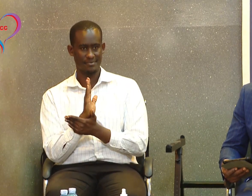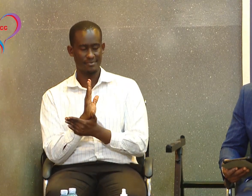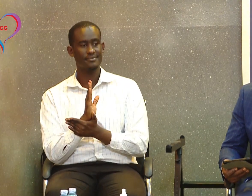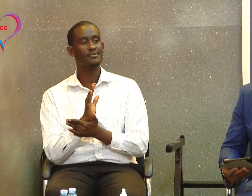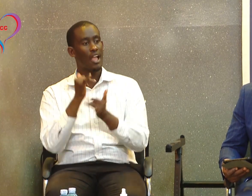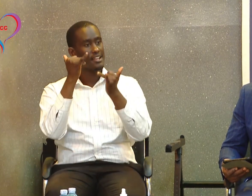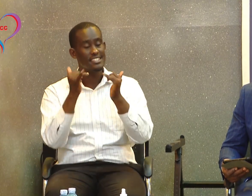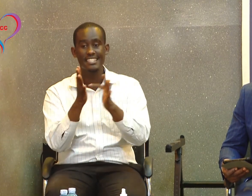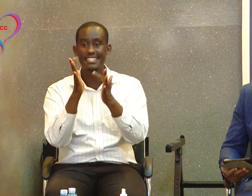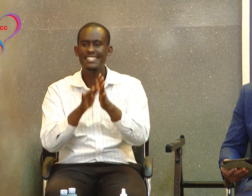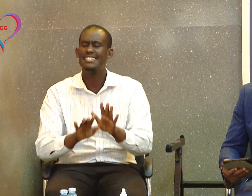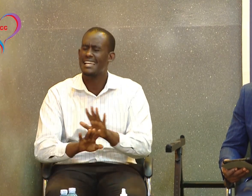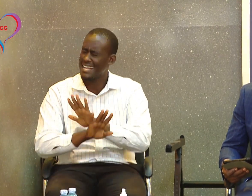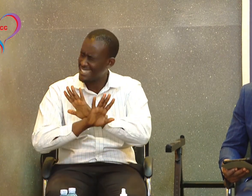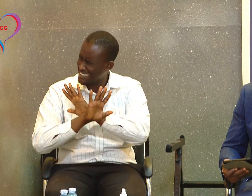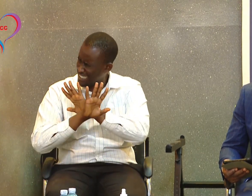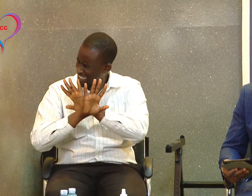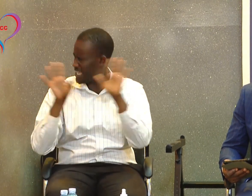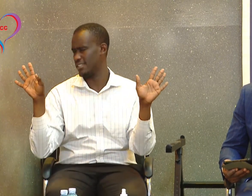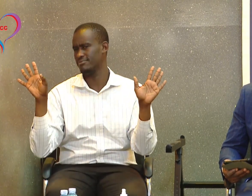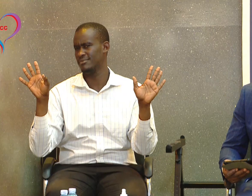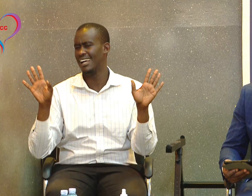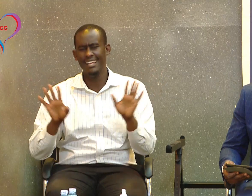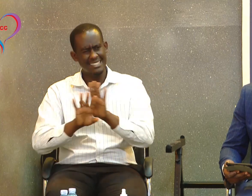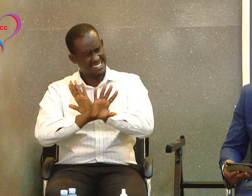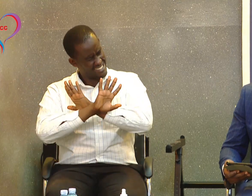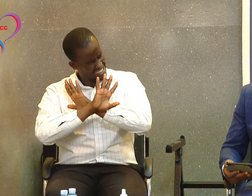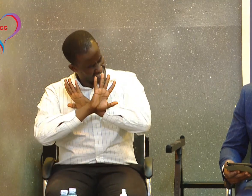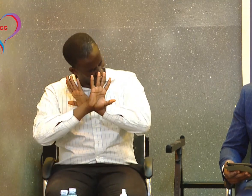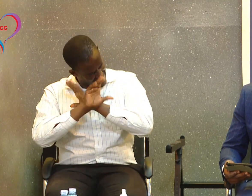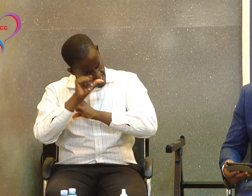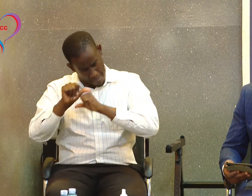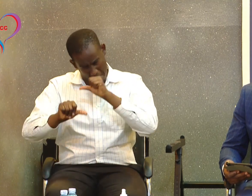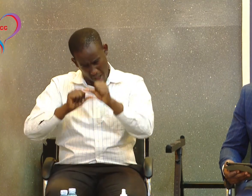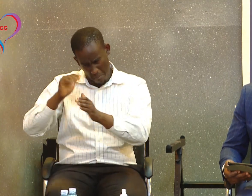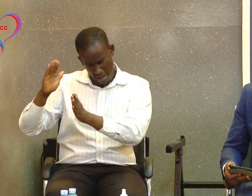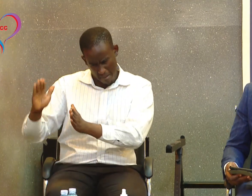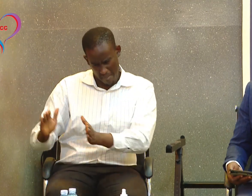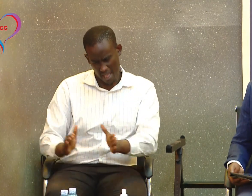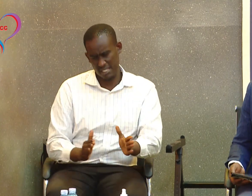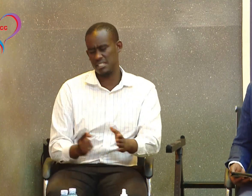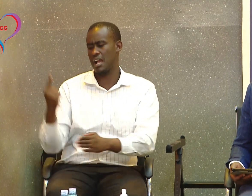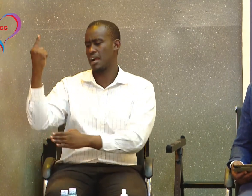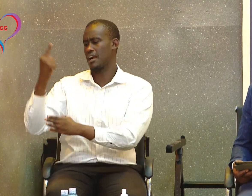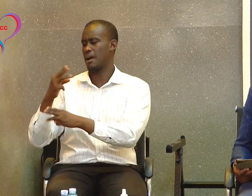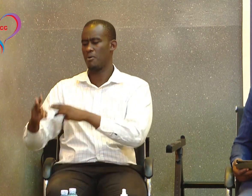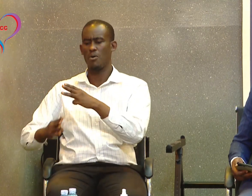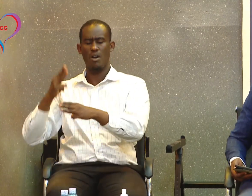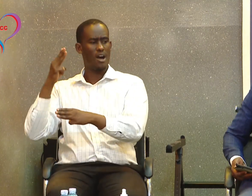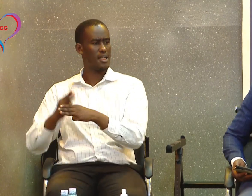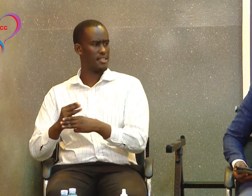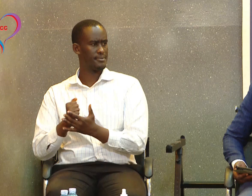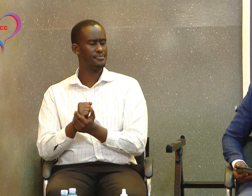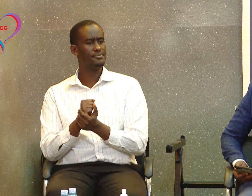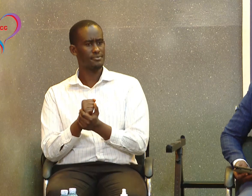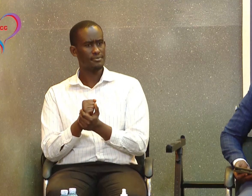on earth. Kakati Yesu yali mulambo lufukufu nyo kuchigendererwa che echamuleta kunsi. You know, these men knew